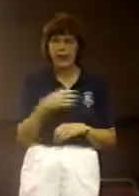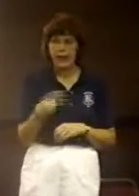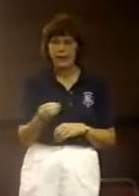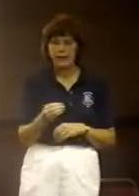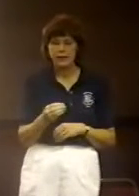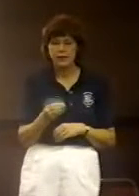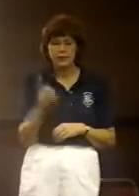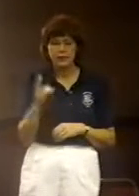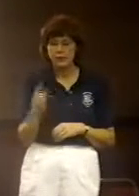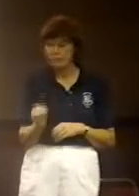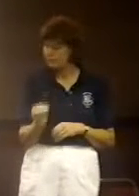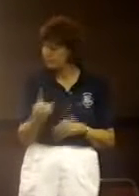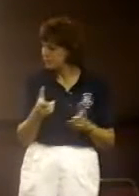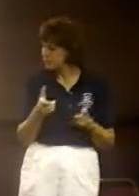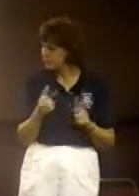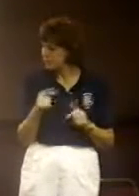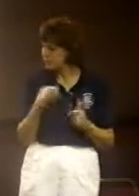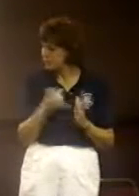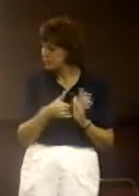And let me just,